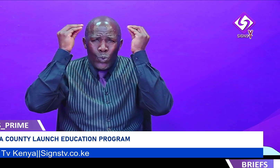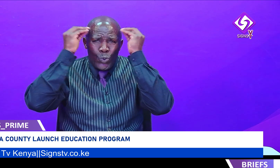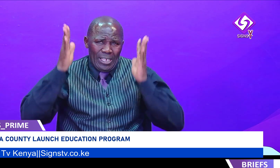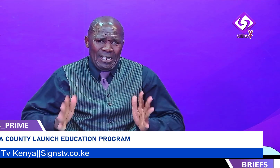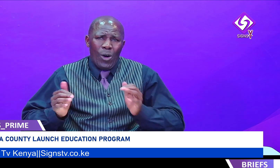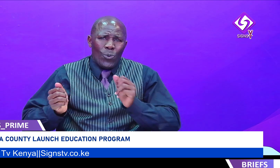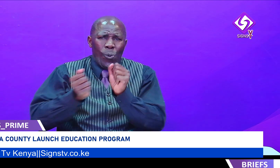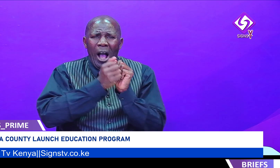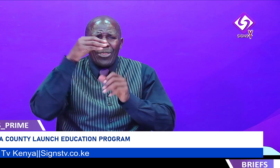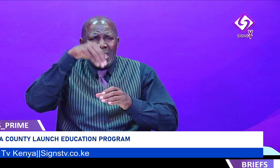the county.